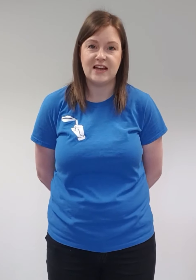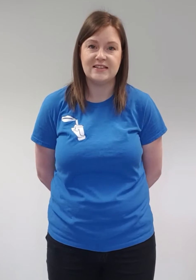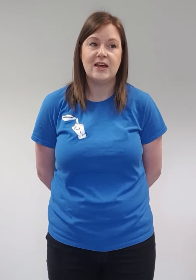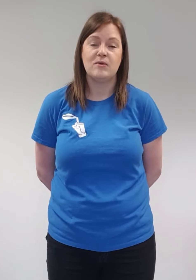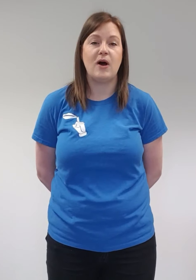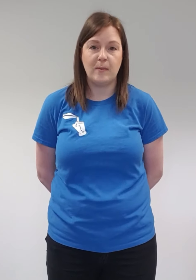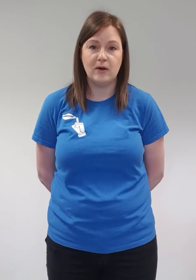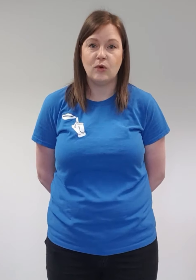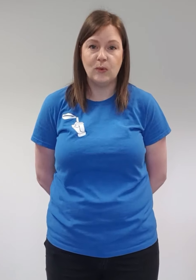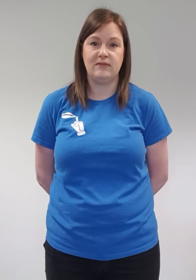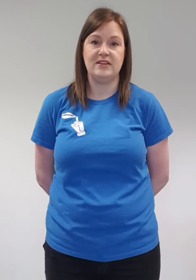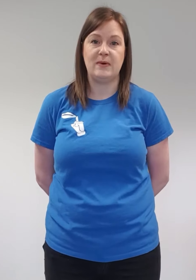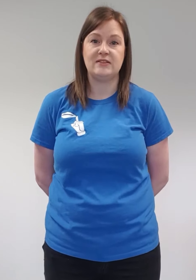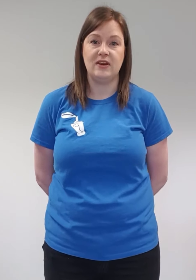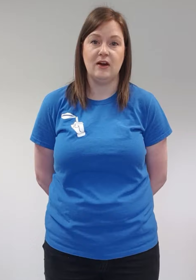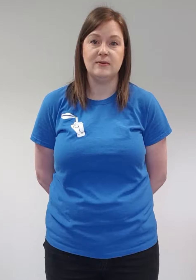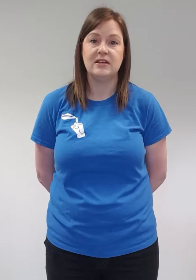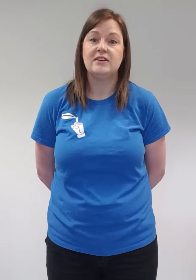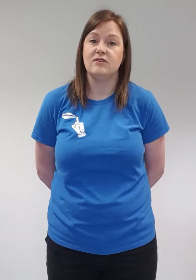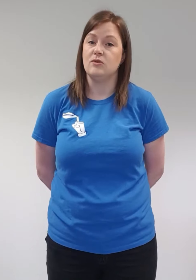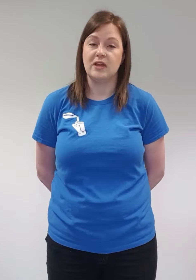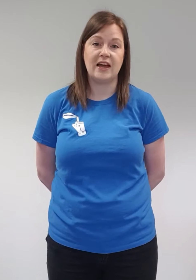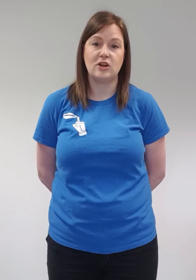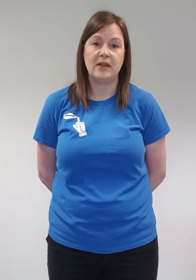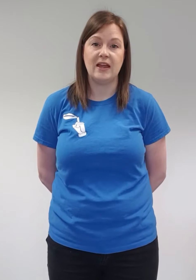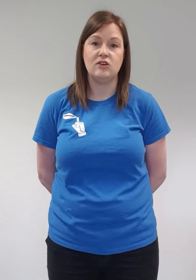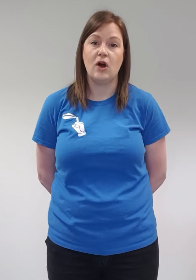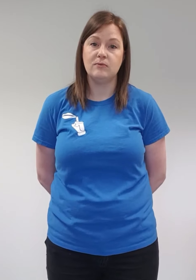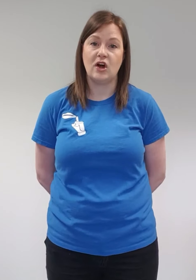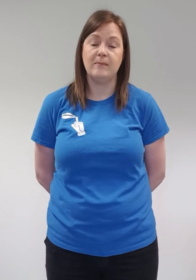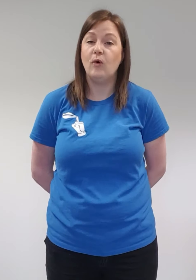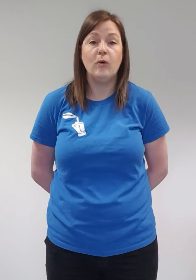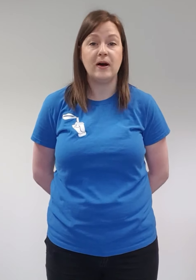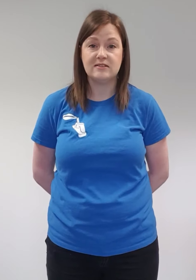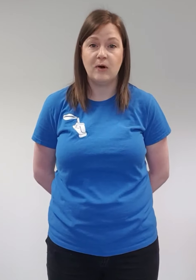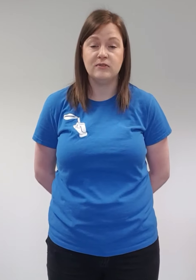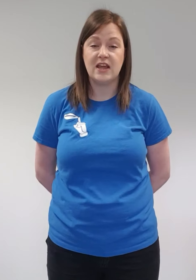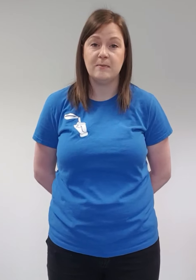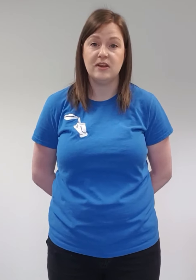Fridays we will upload all of this week's videos so that you can catch up again in your own time or pass them on to anybody who